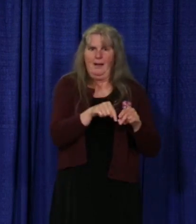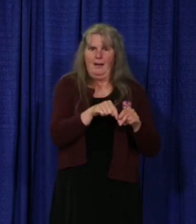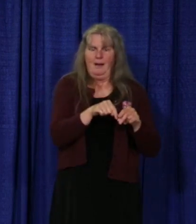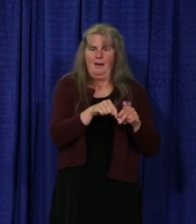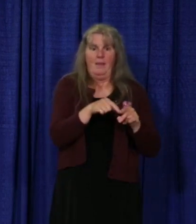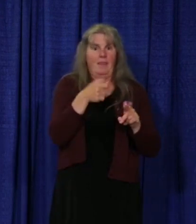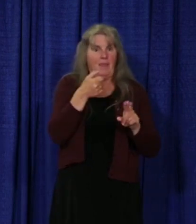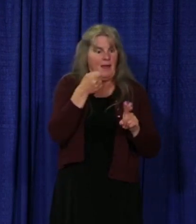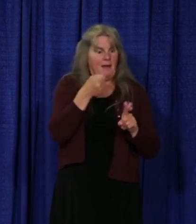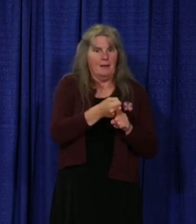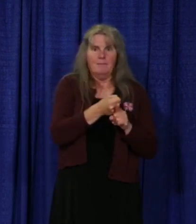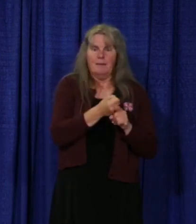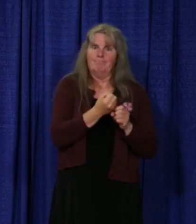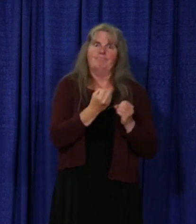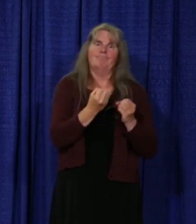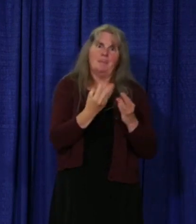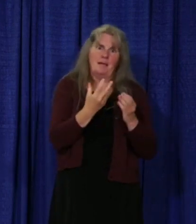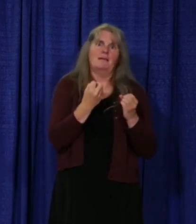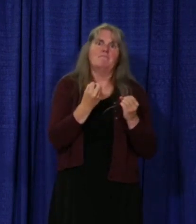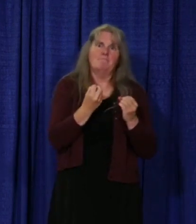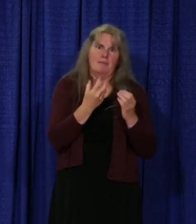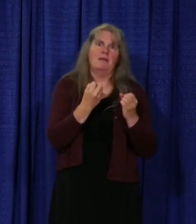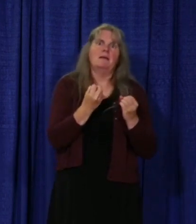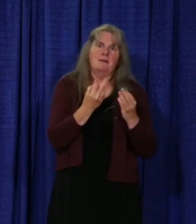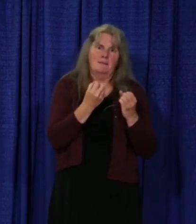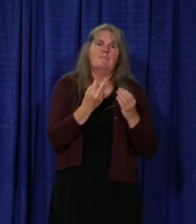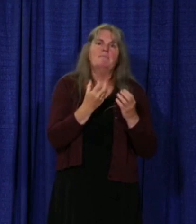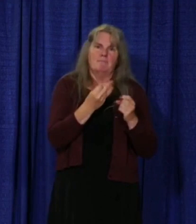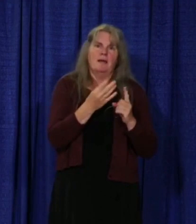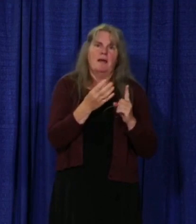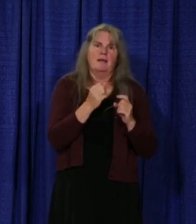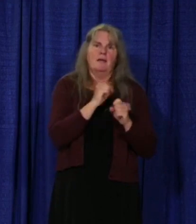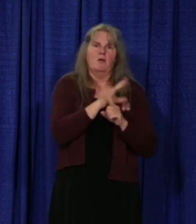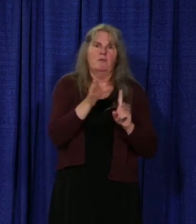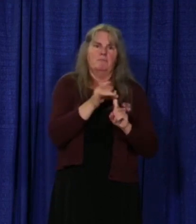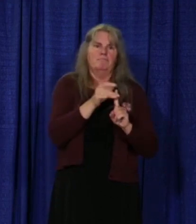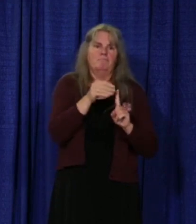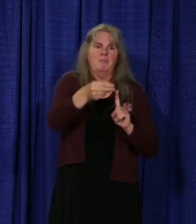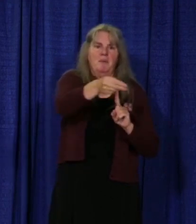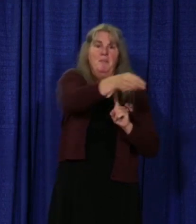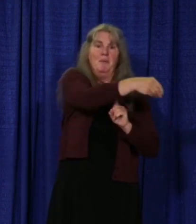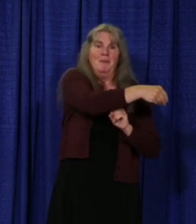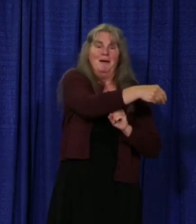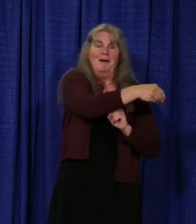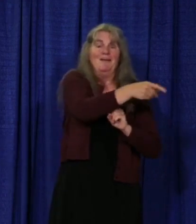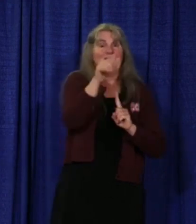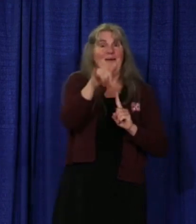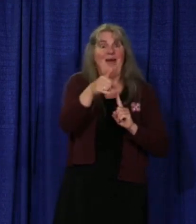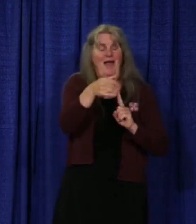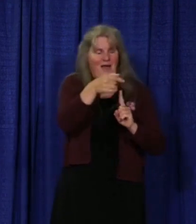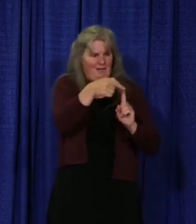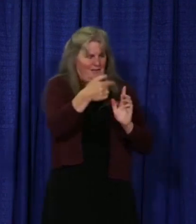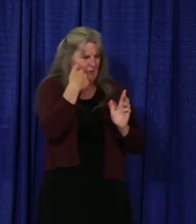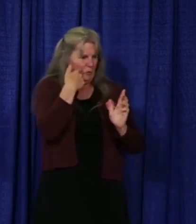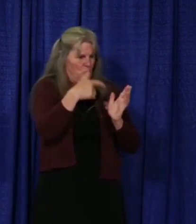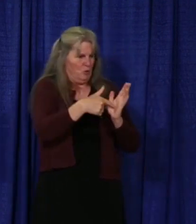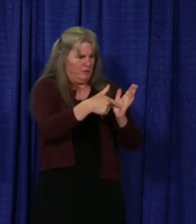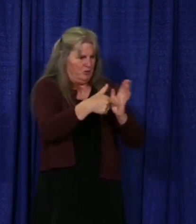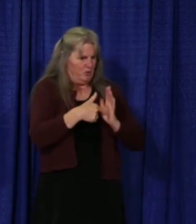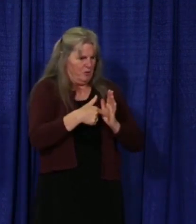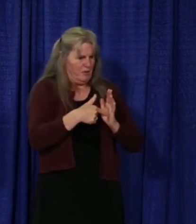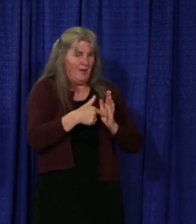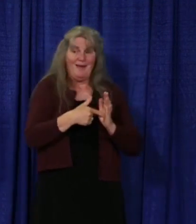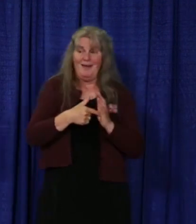created dozens and dozens and dozens of cases. So I think the message again here is, for our